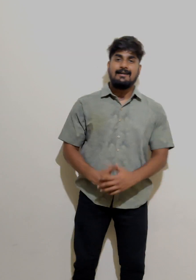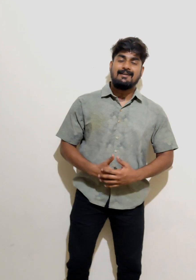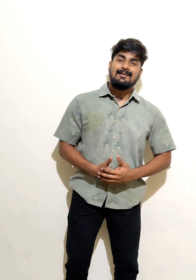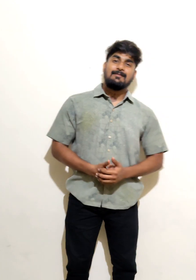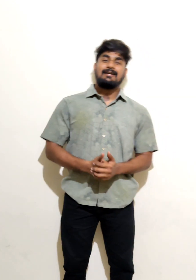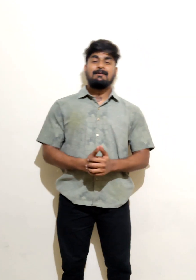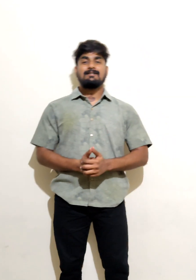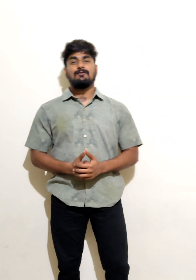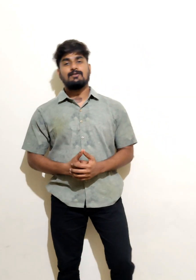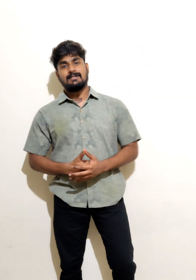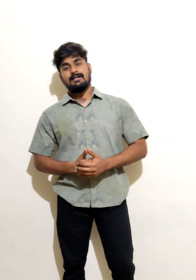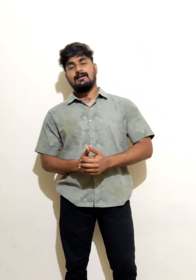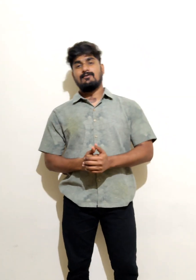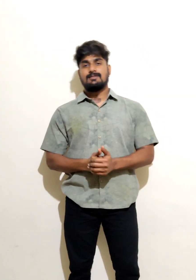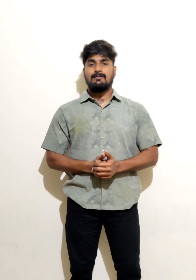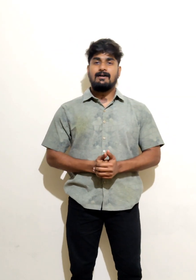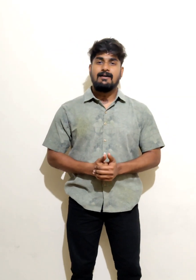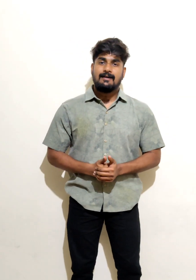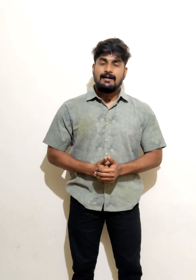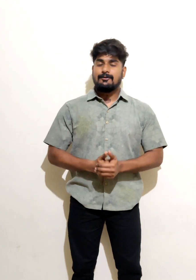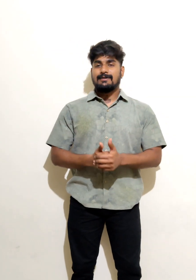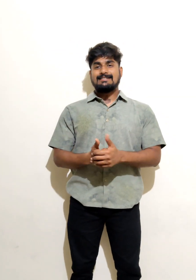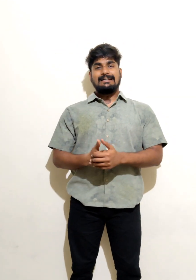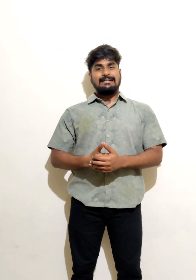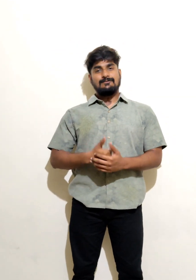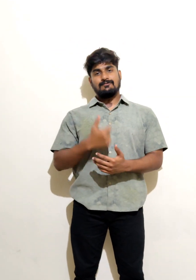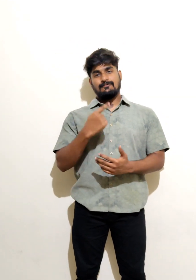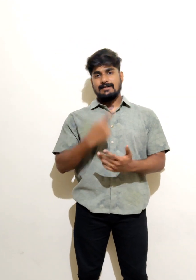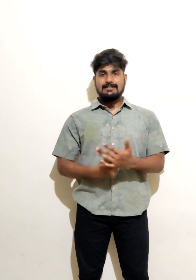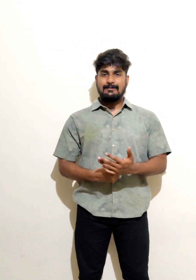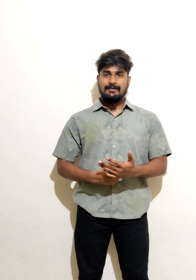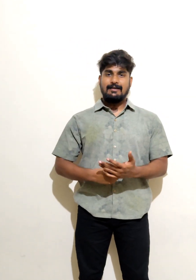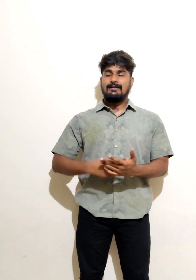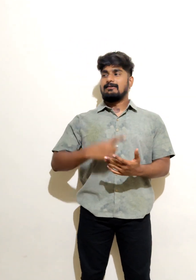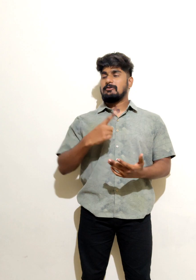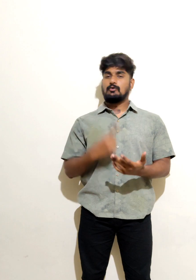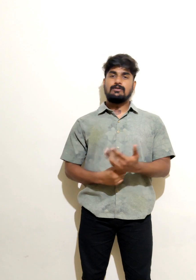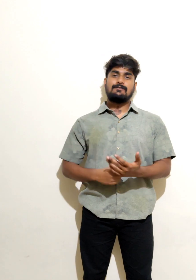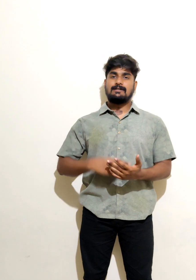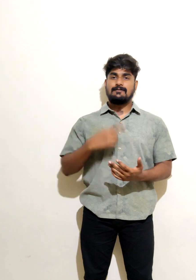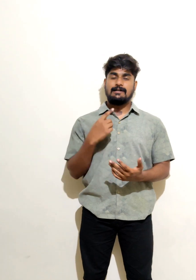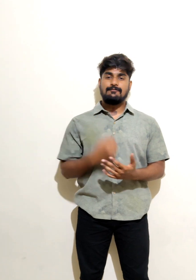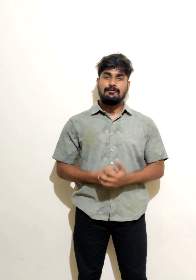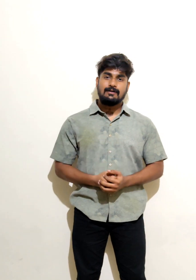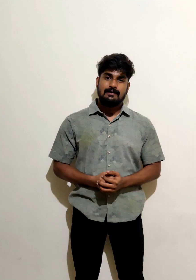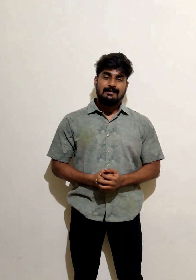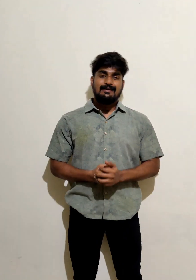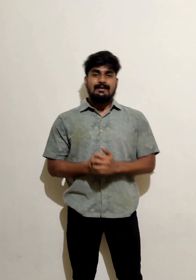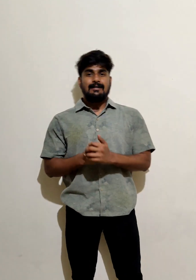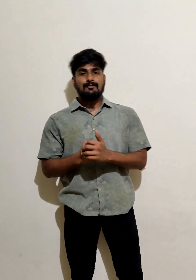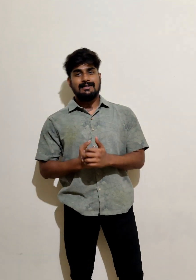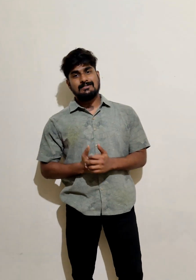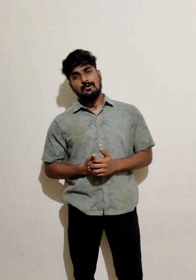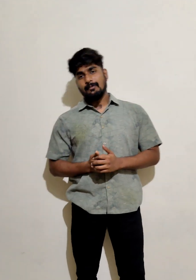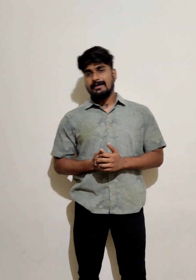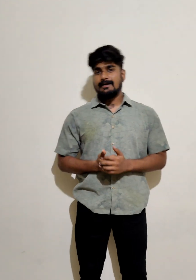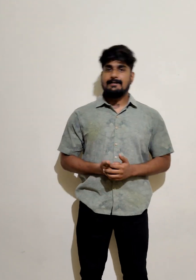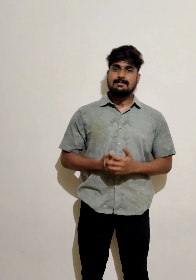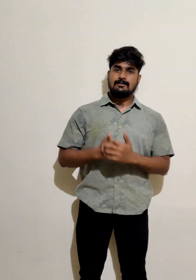Hi, my name is Ankush Rekha Arun Sharma and today's date is 1st April 2024 and today's topic is